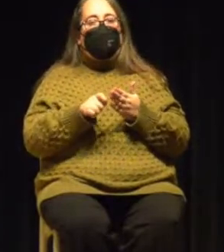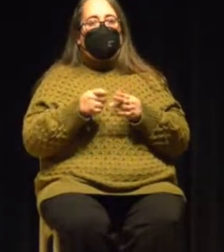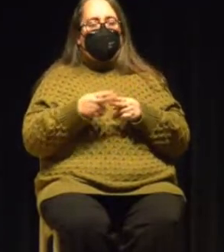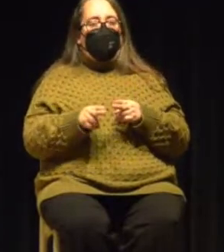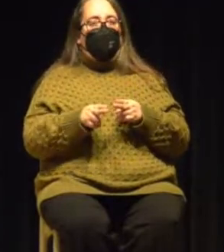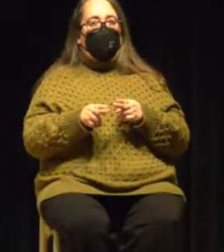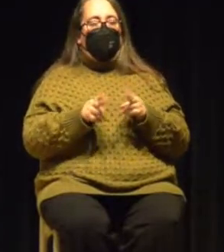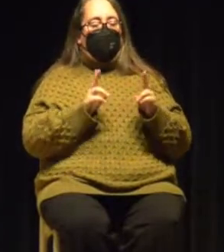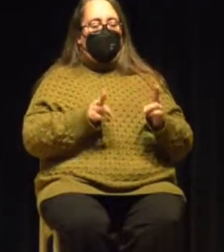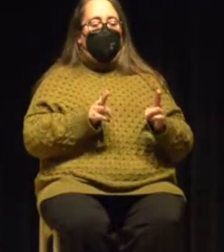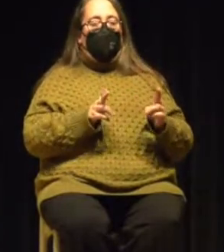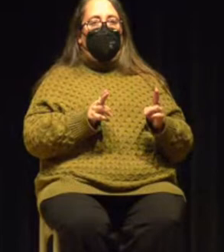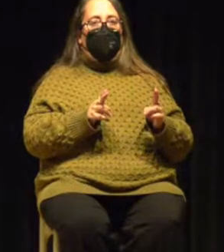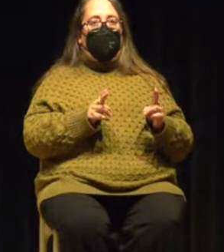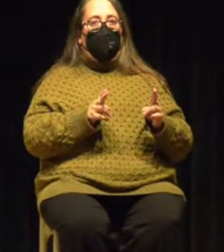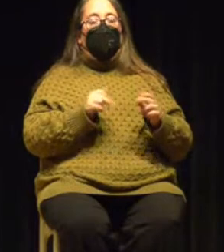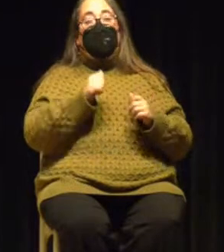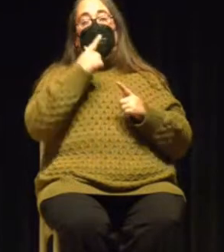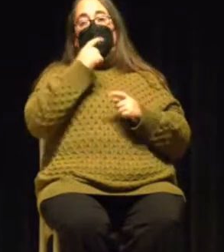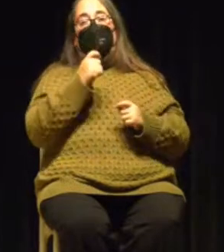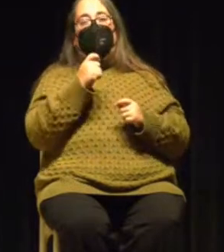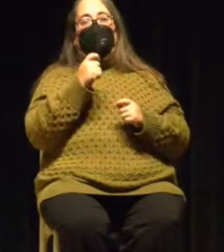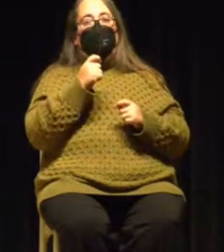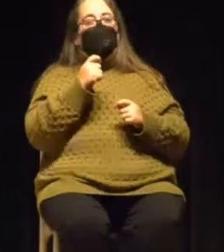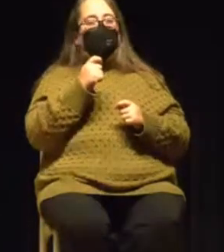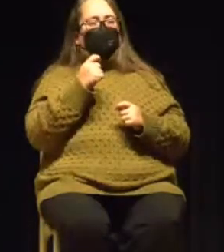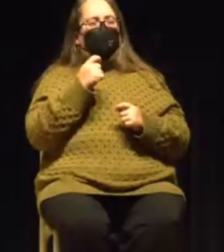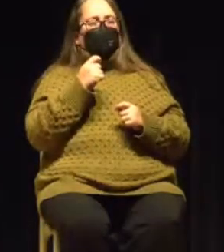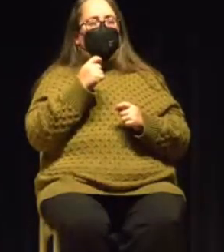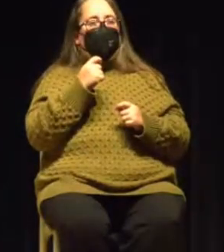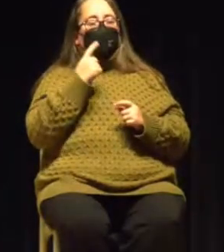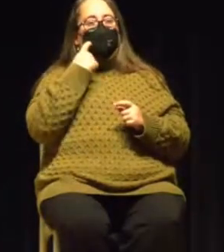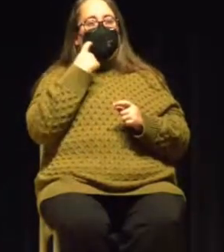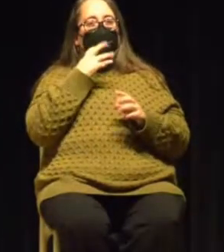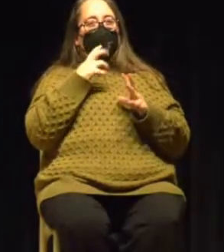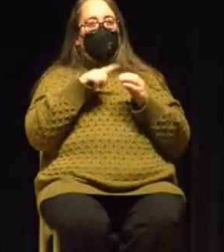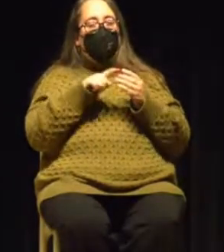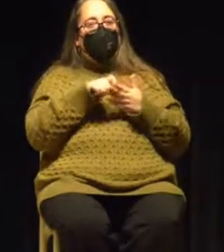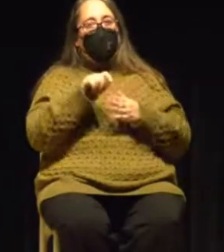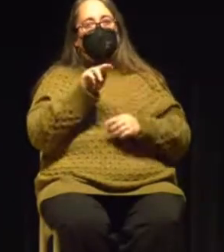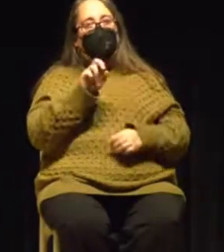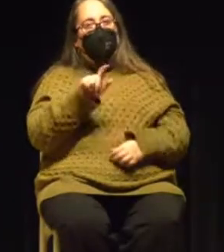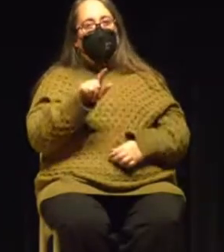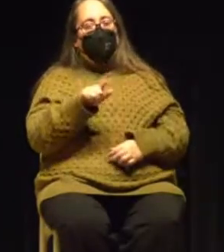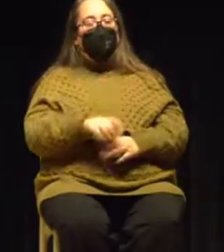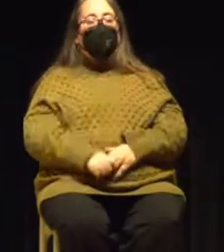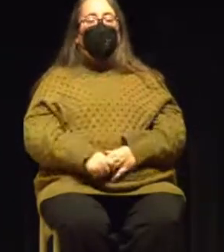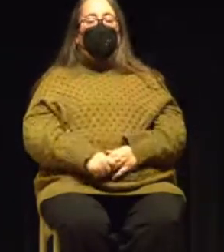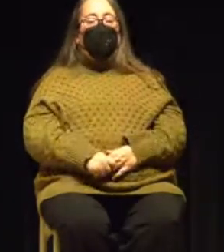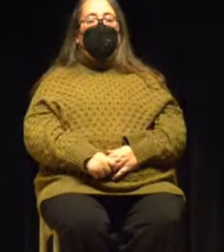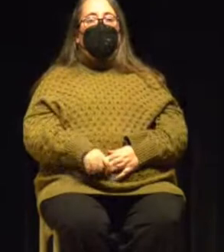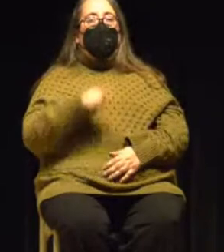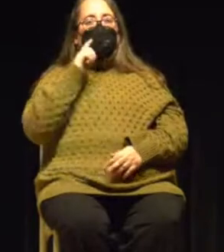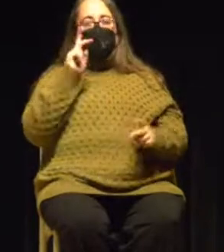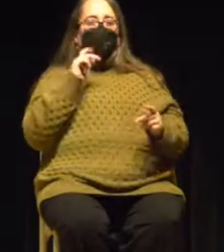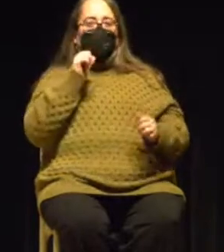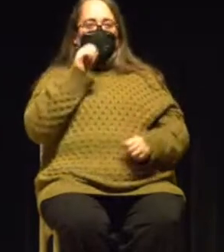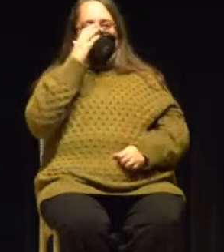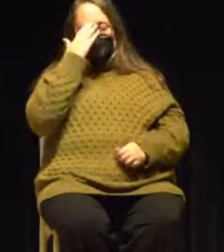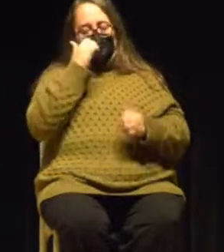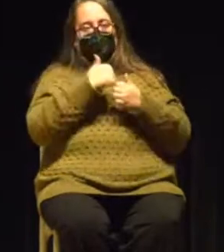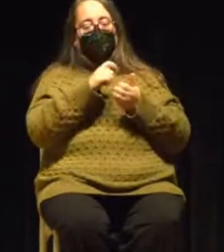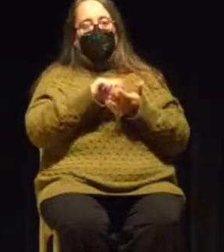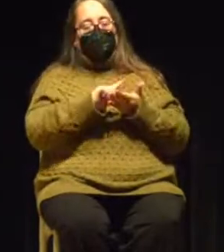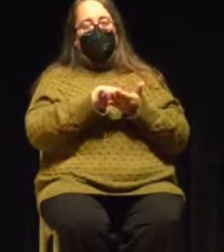Like, if I just want to, so the interesting, like, the novel that I talked about writing, when you for folks who might not be familiar with